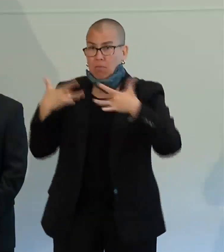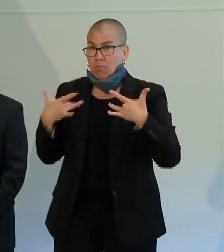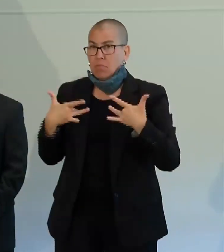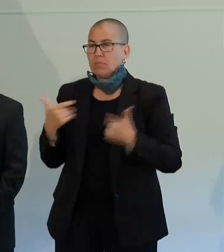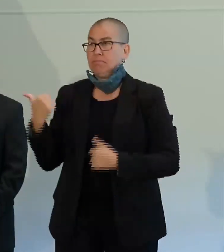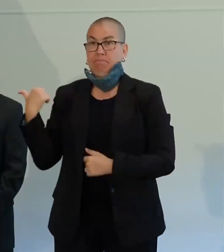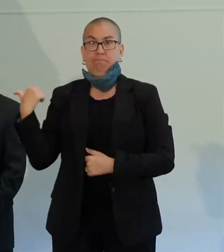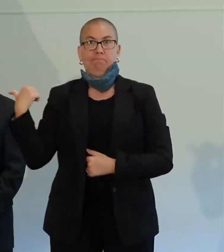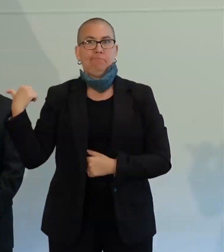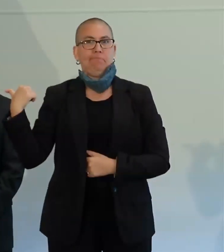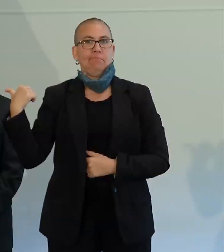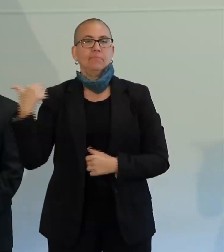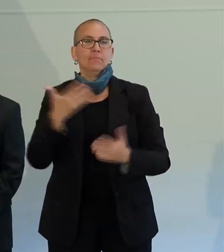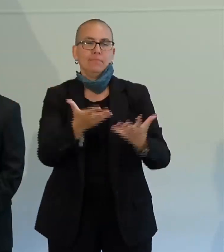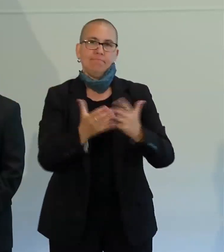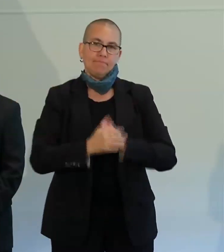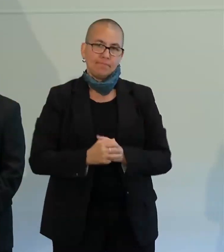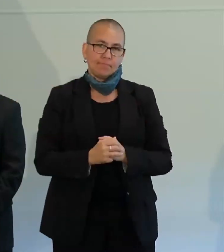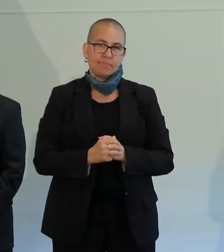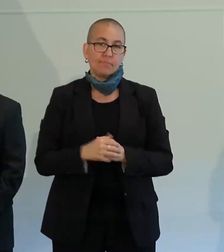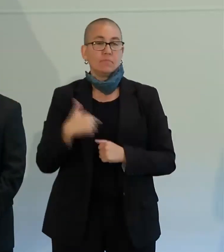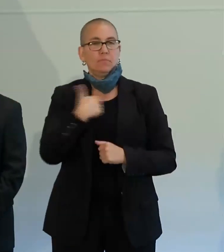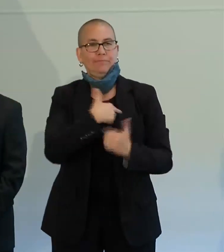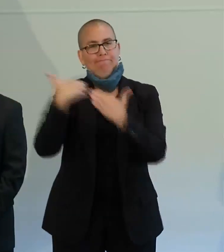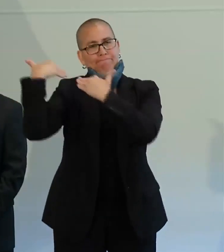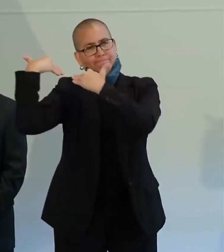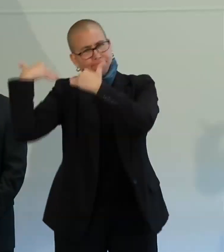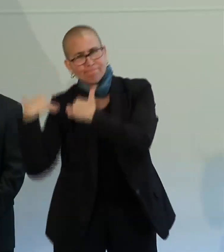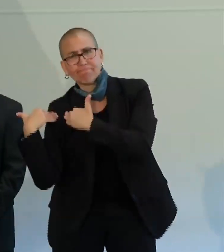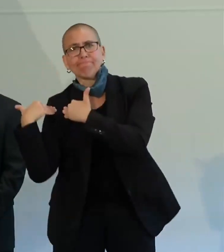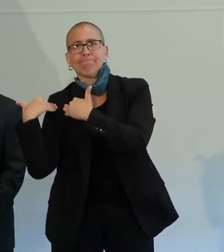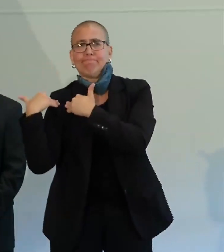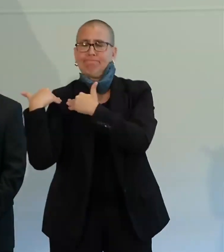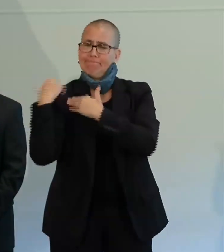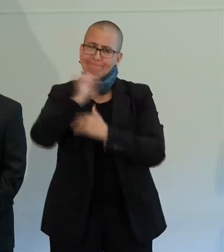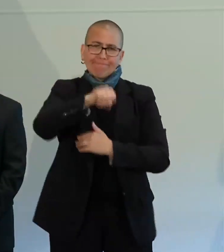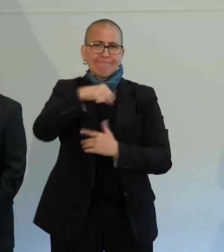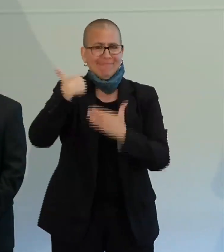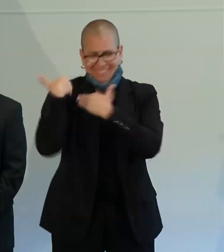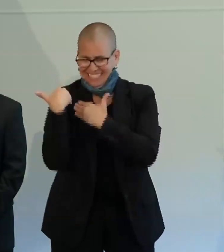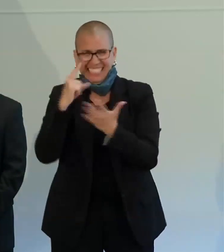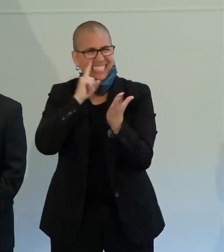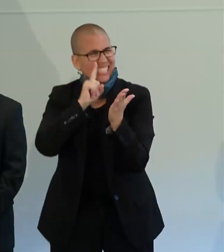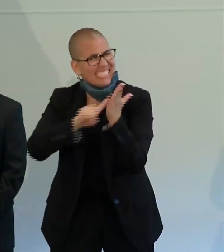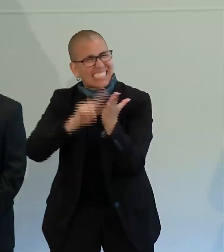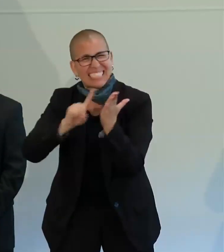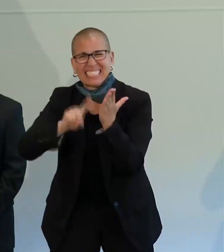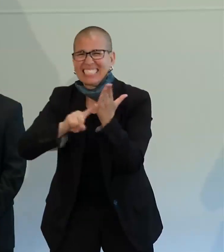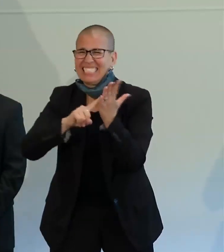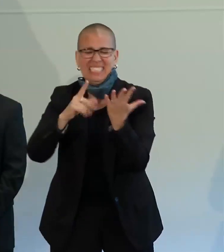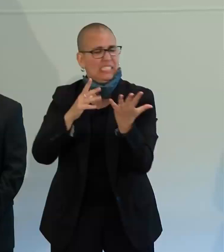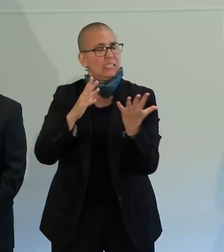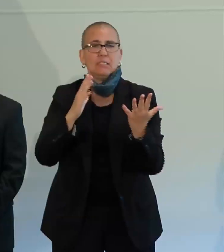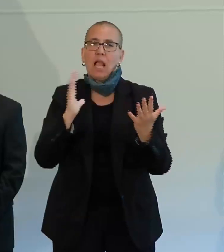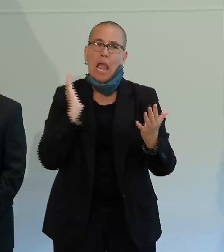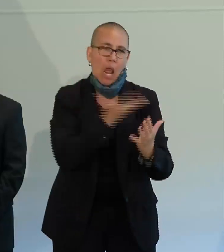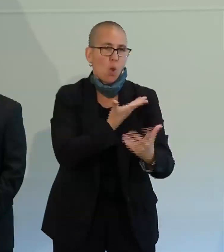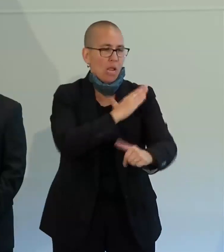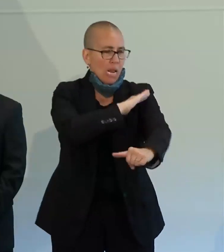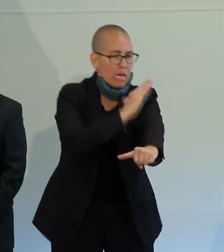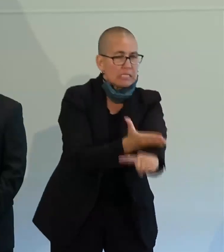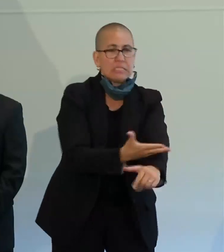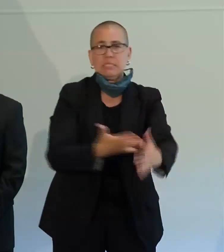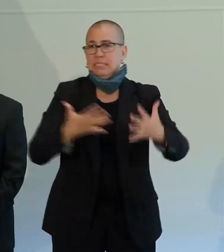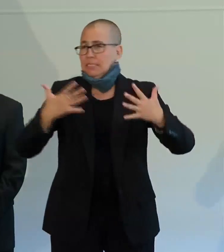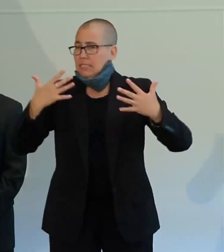so. And so our concern is to put all the energy we can into putting forth the